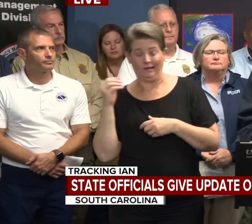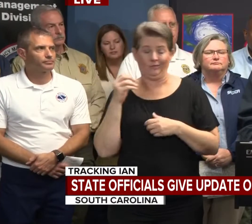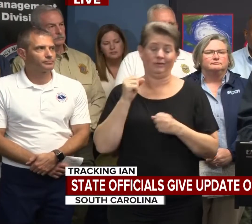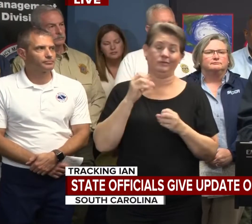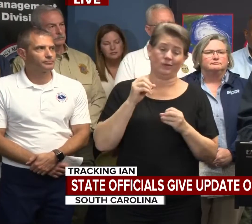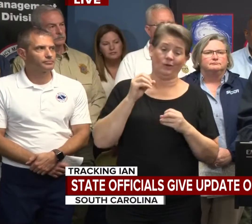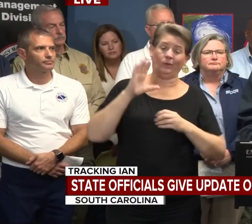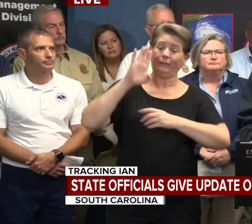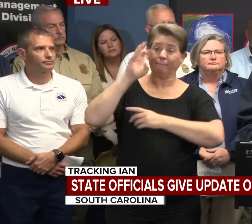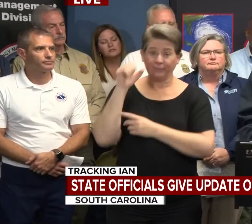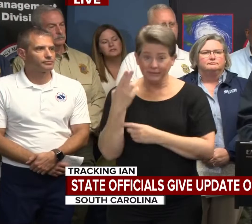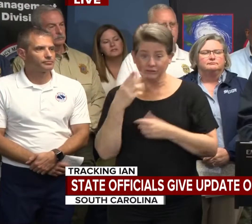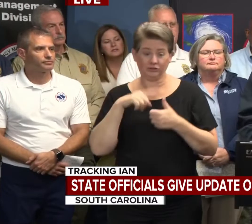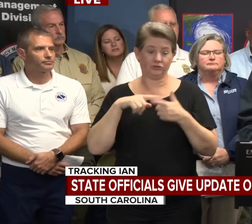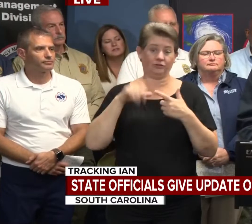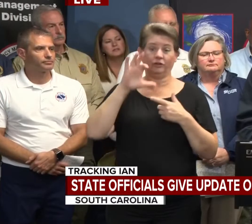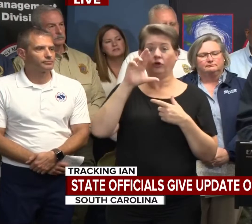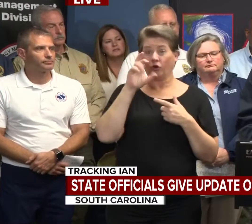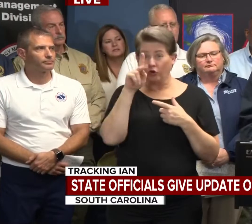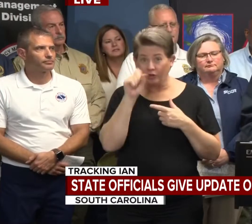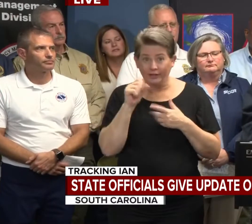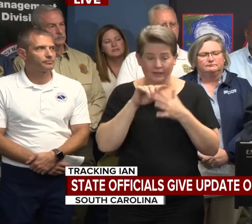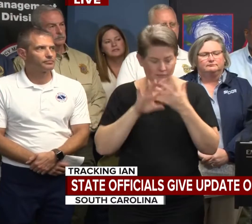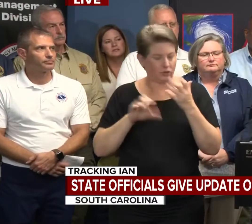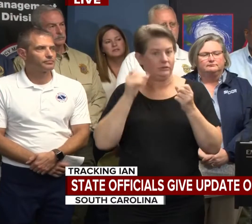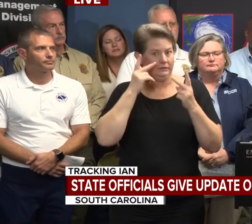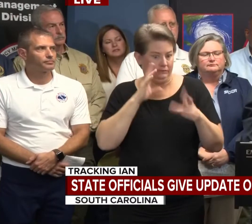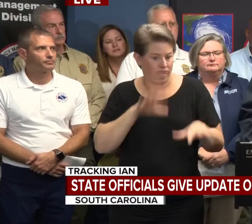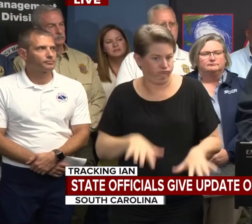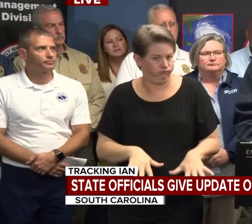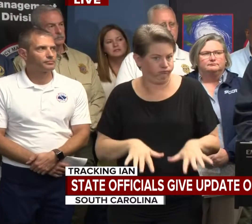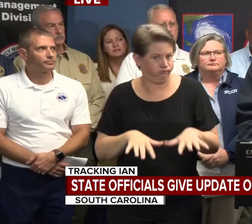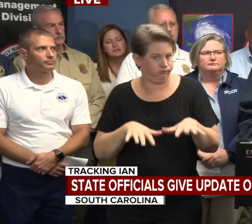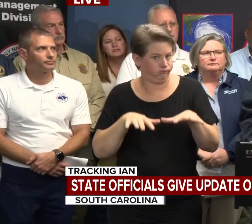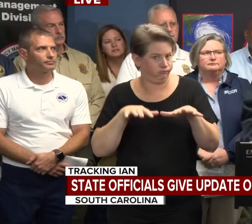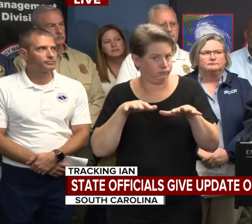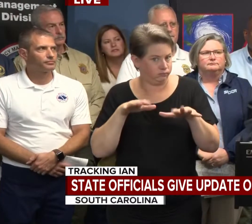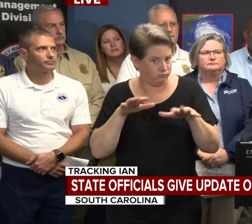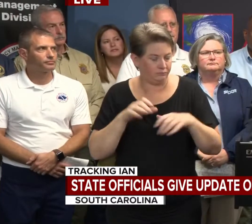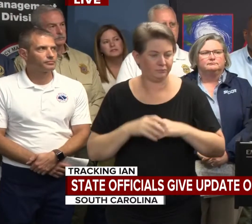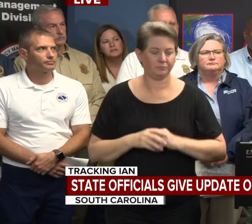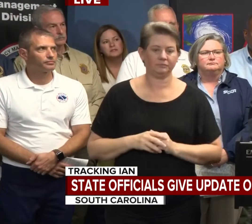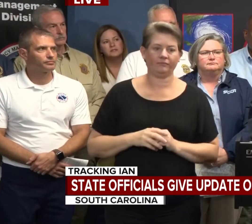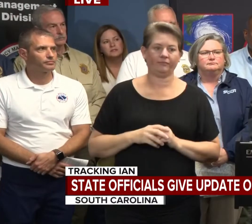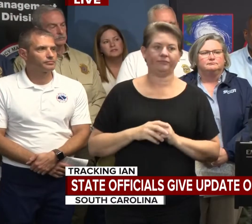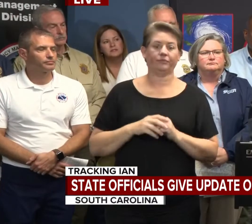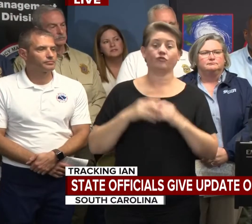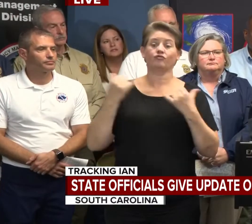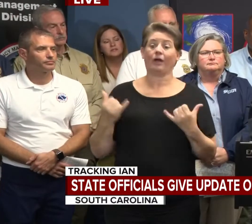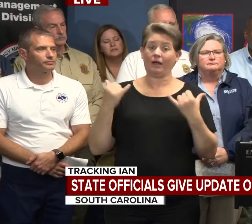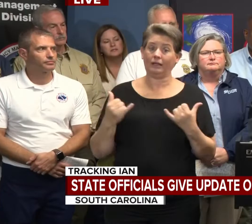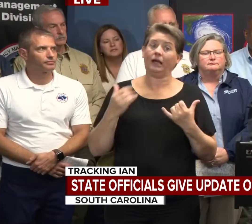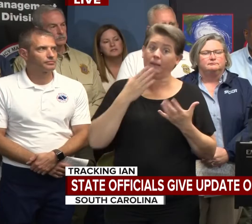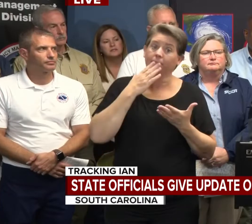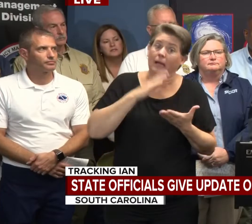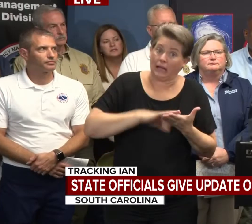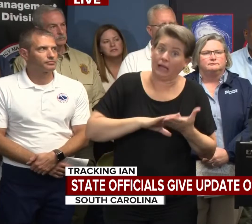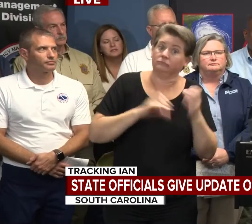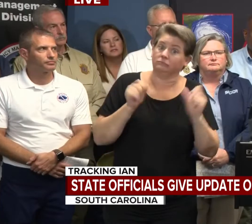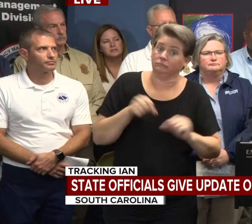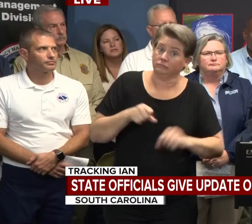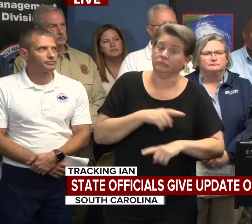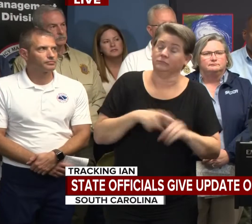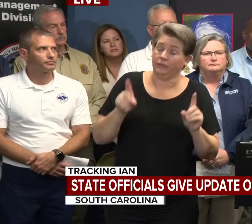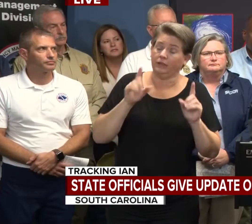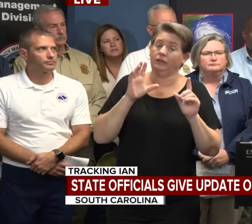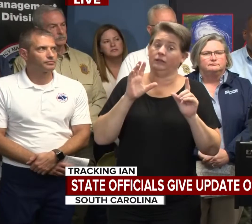and behind the creeks. But this is not as bad as it could have been. A lot of prayers have